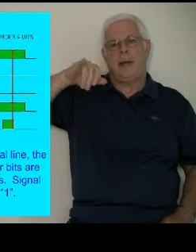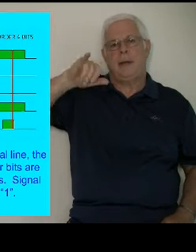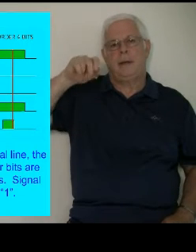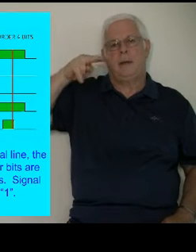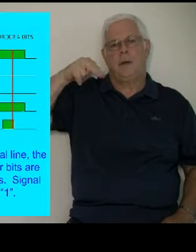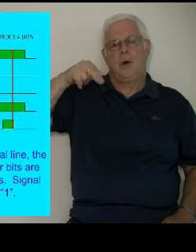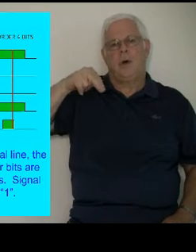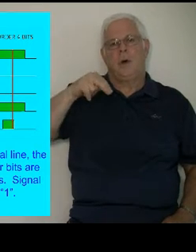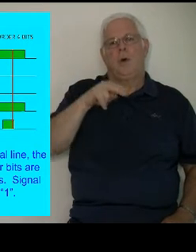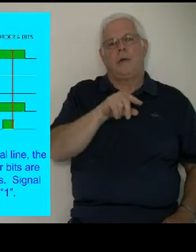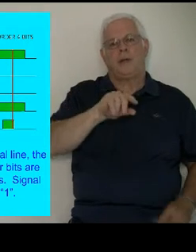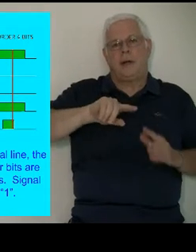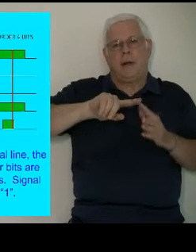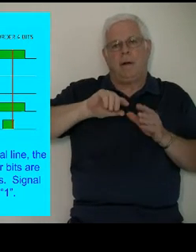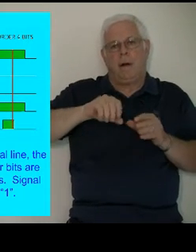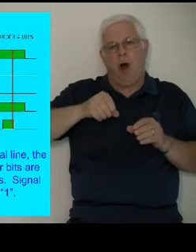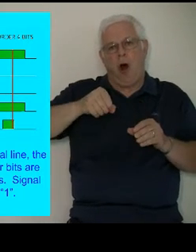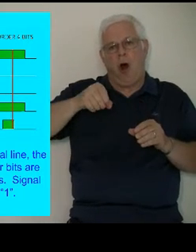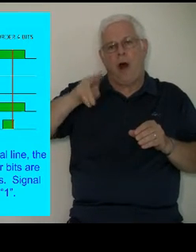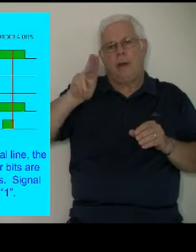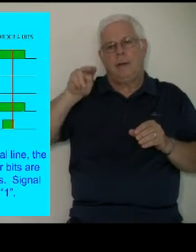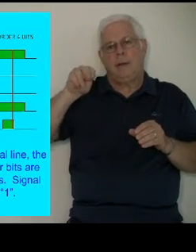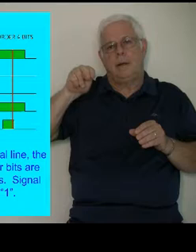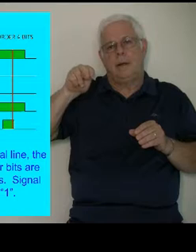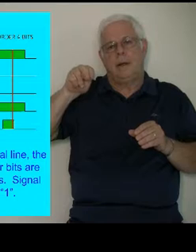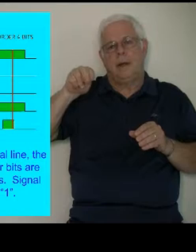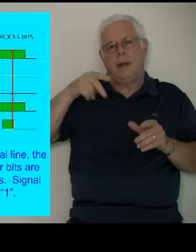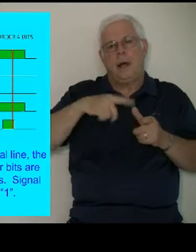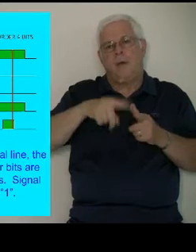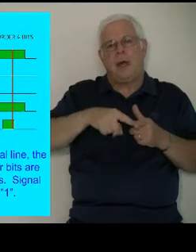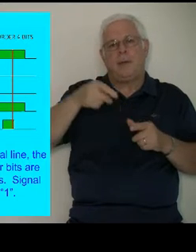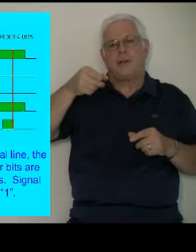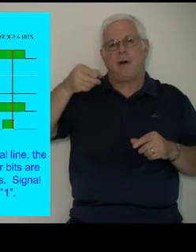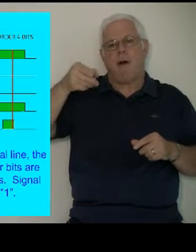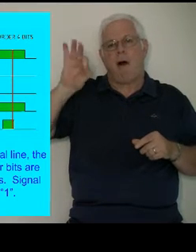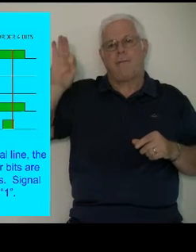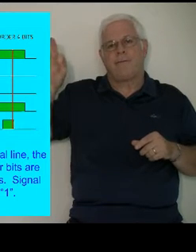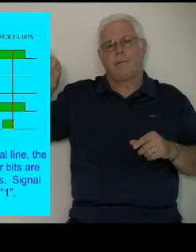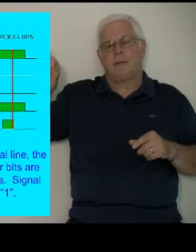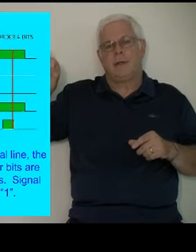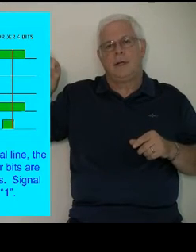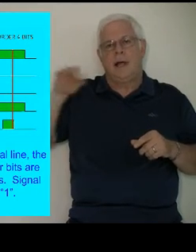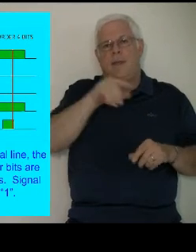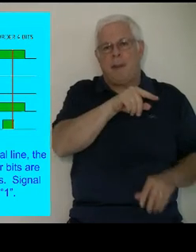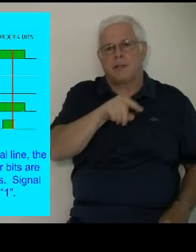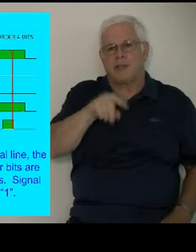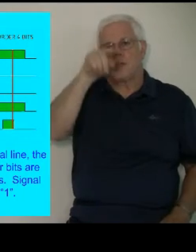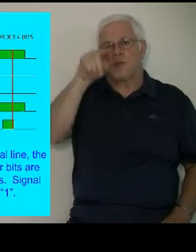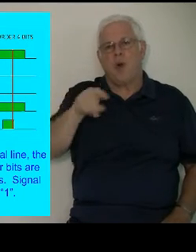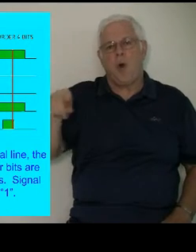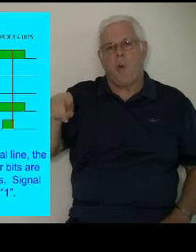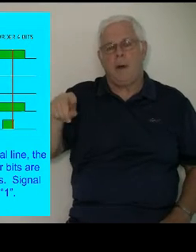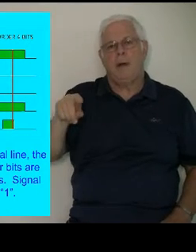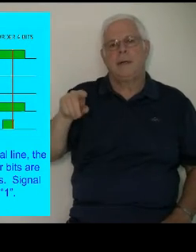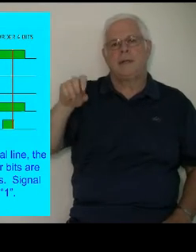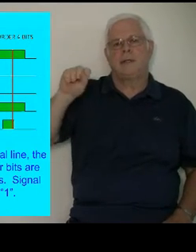pin, we turn it on and then we turn it off. And that makes a strobe